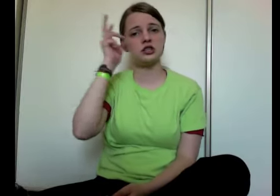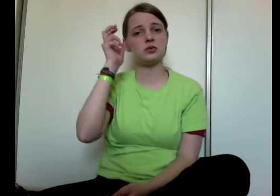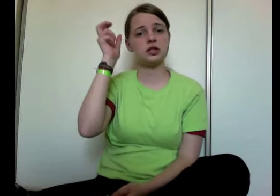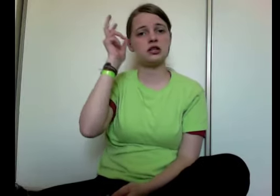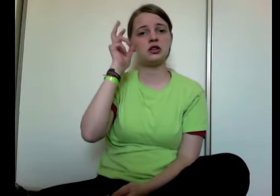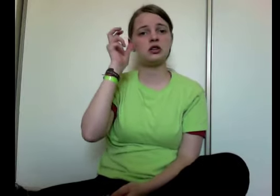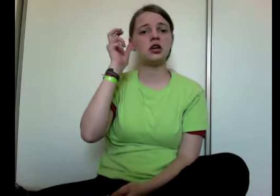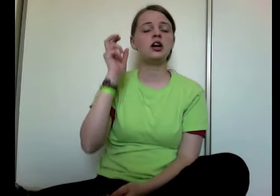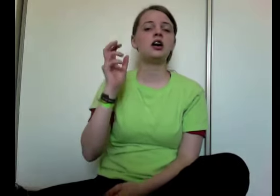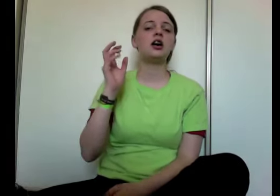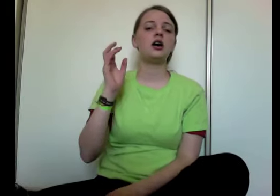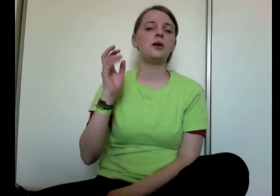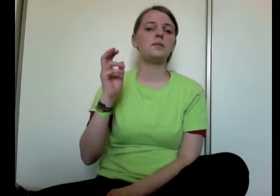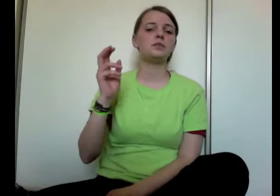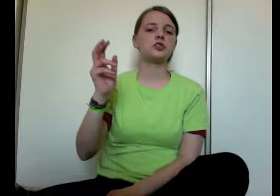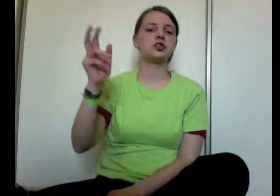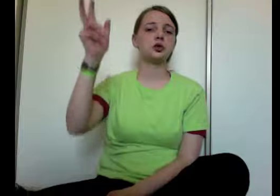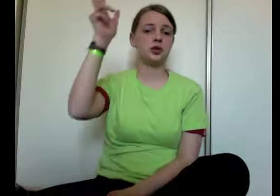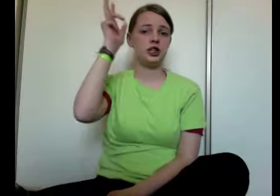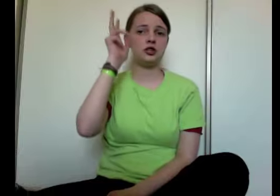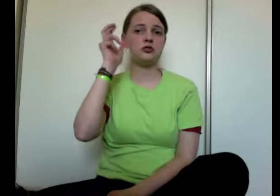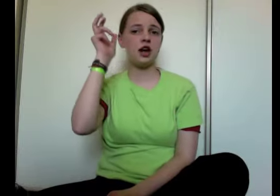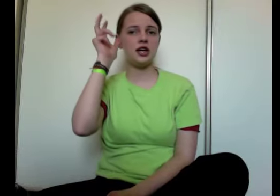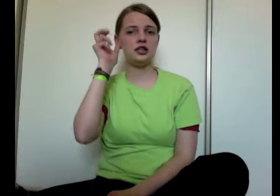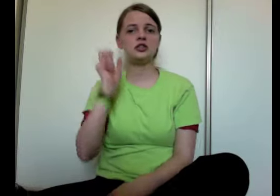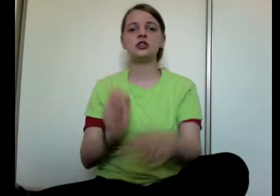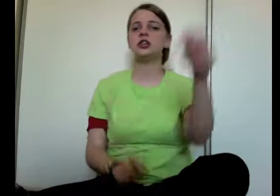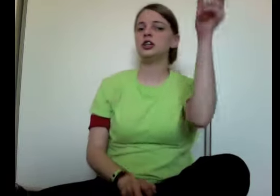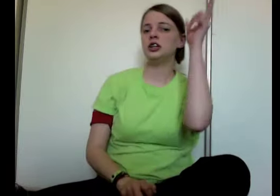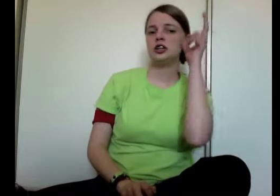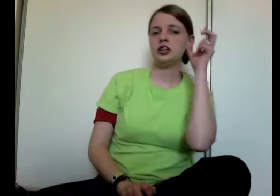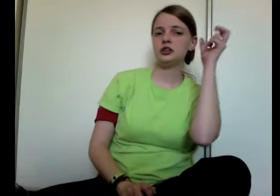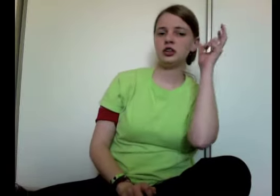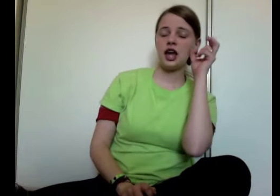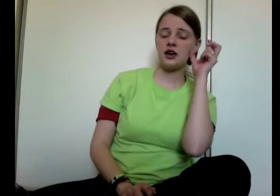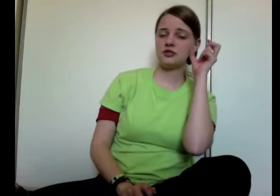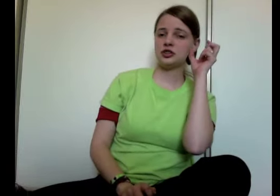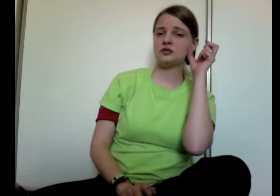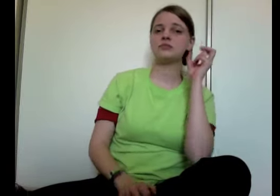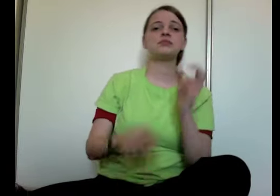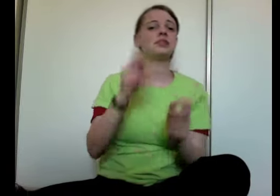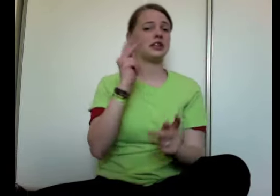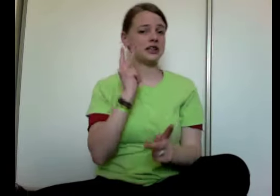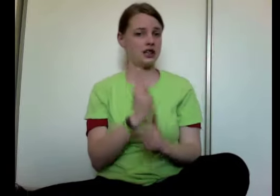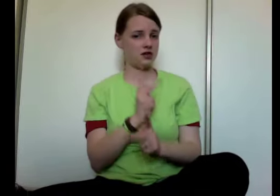something. So hear right, hear left, careful.